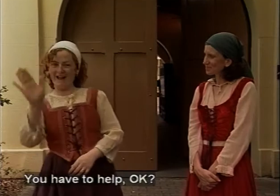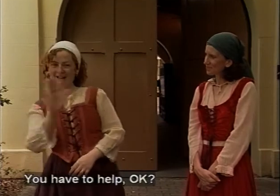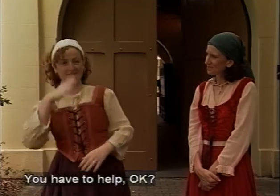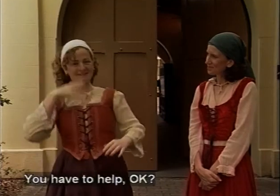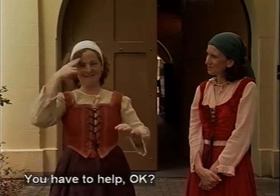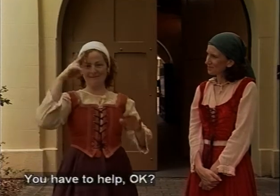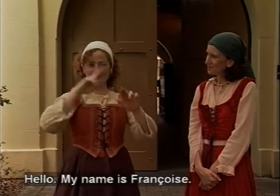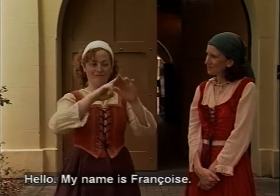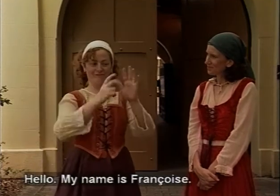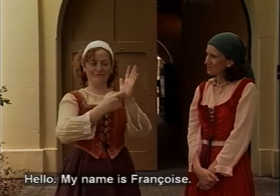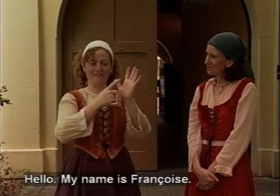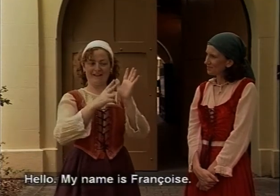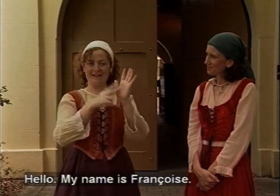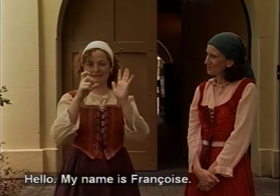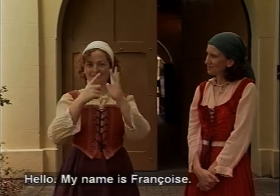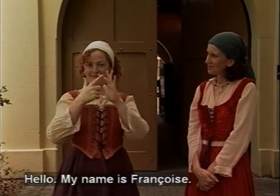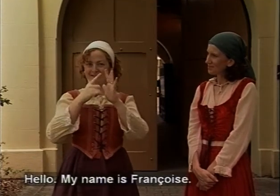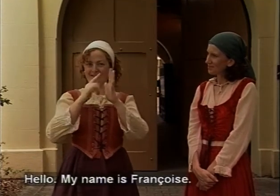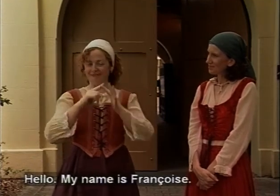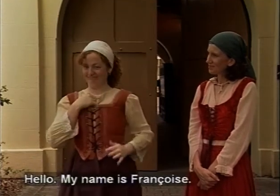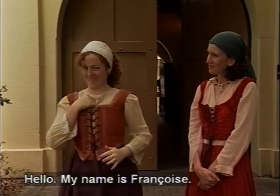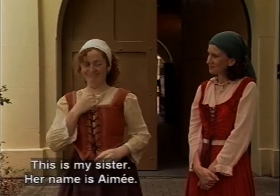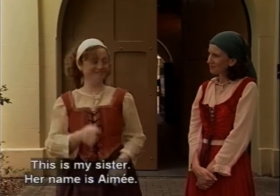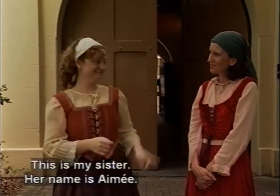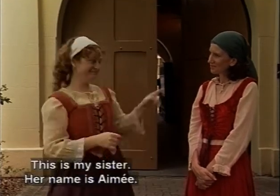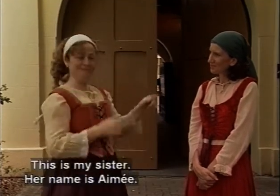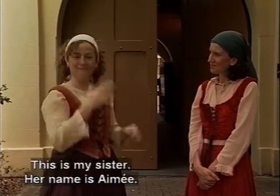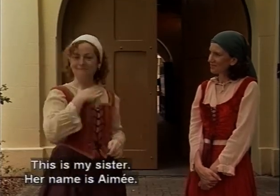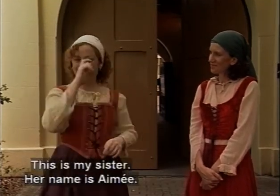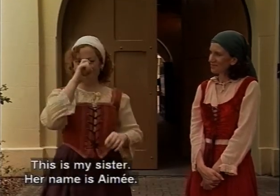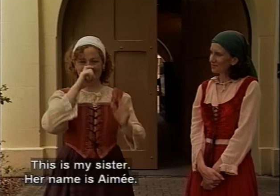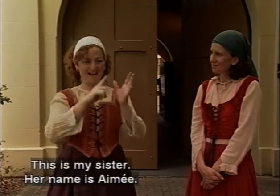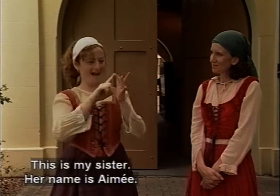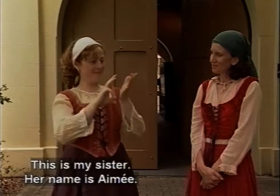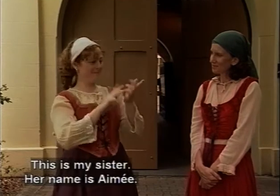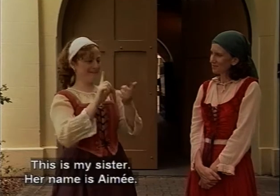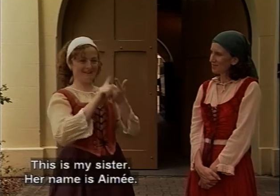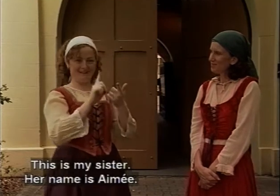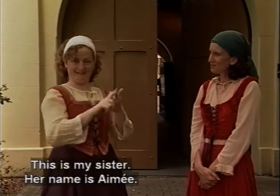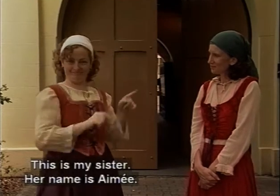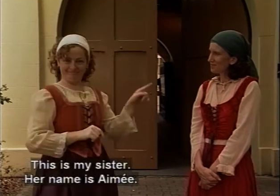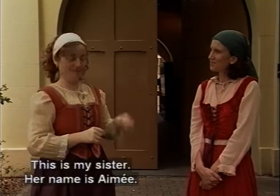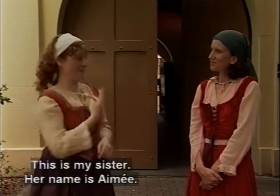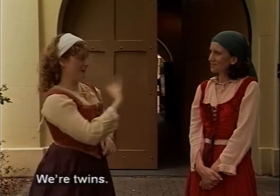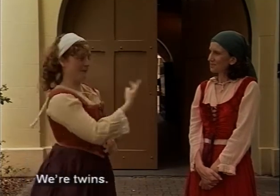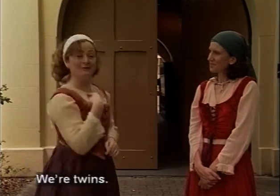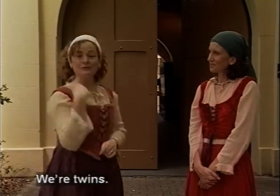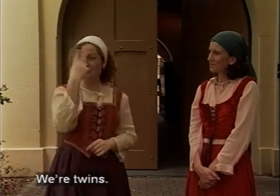Hello. My name is Francois. This is my sister. Her name is Amy. We're